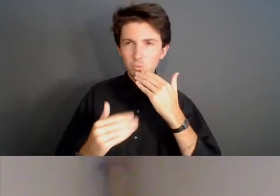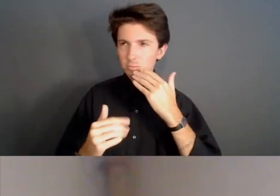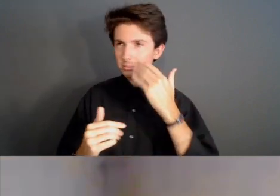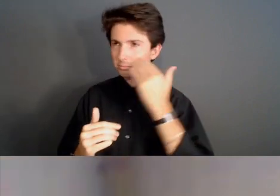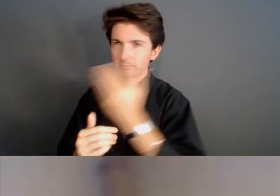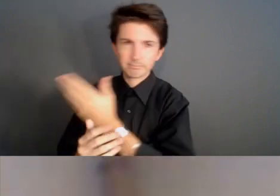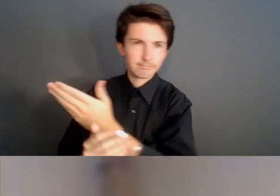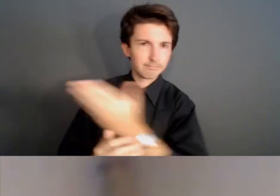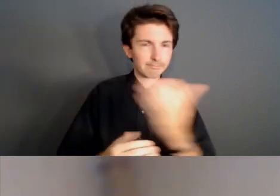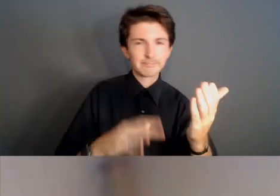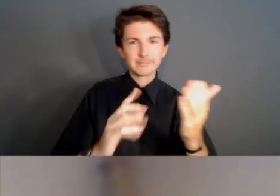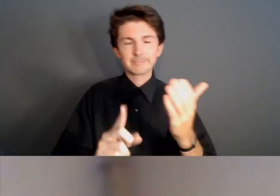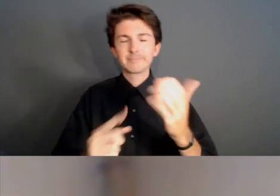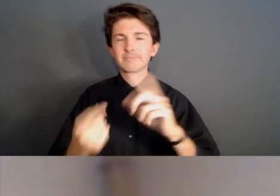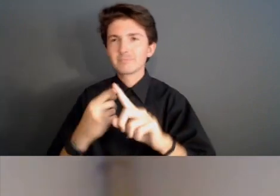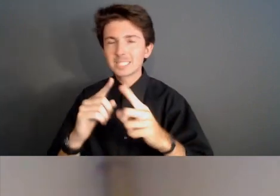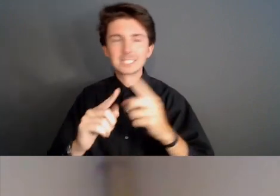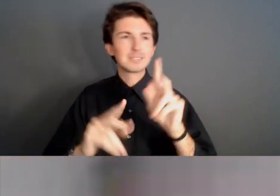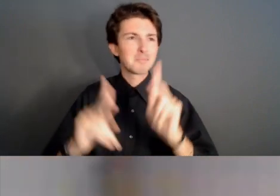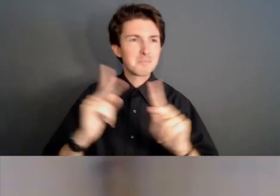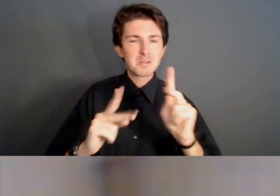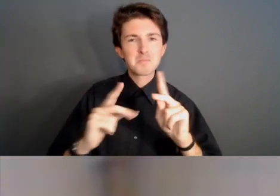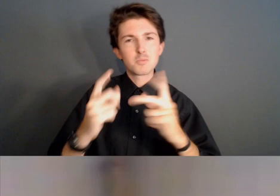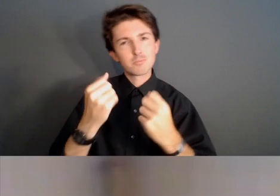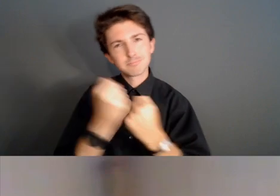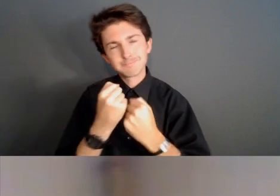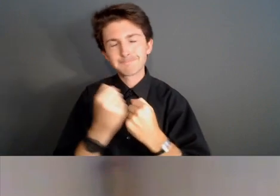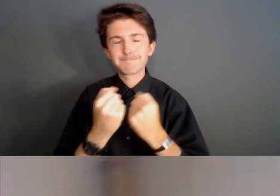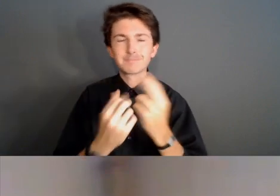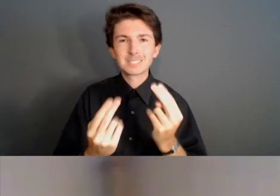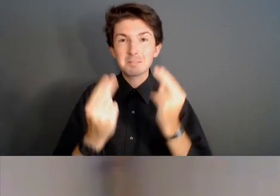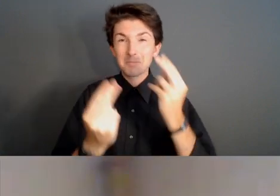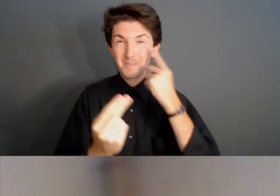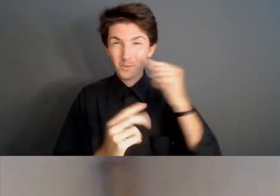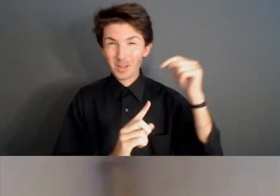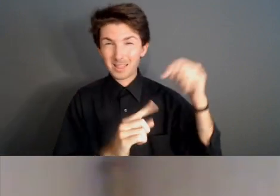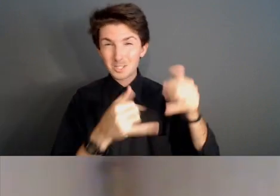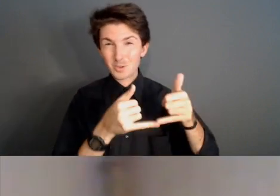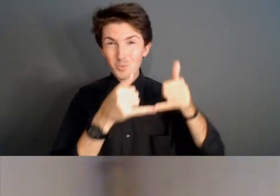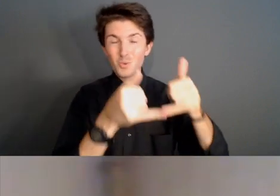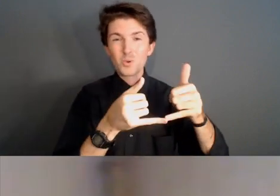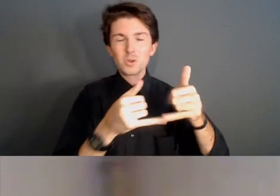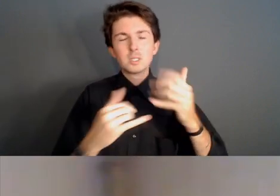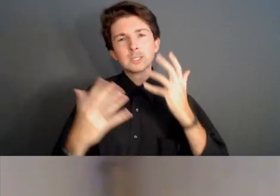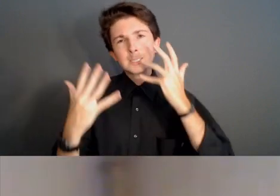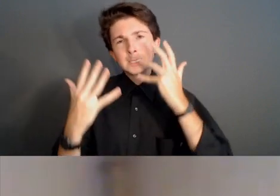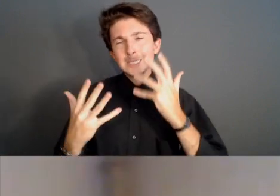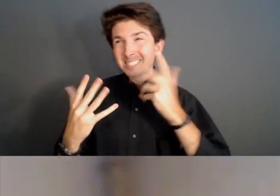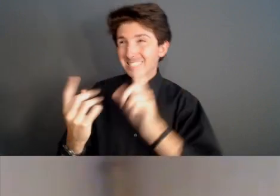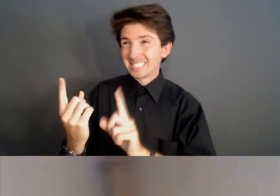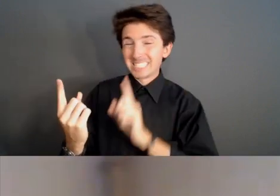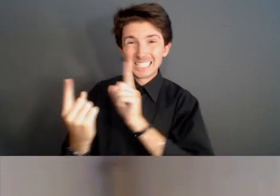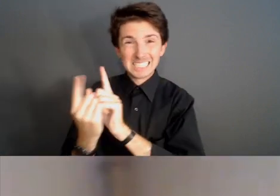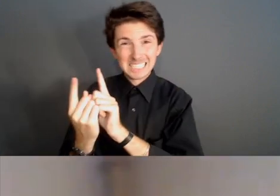who also nominated me for this award. I never had the opportunity to meet Justin,